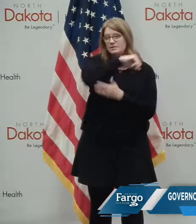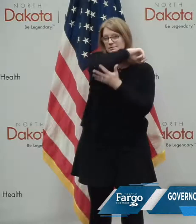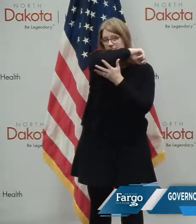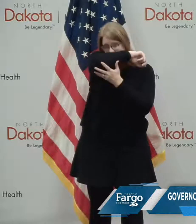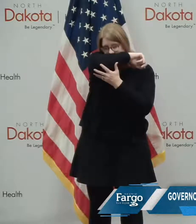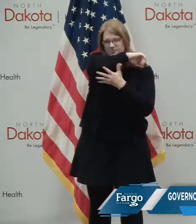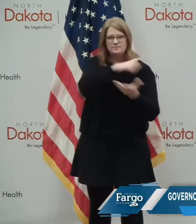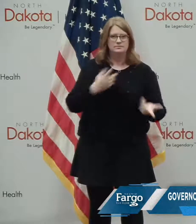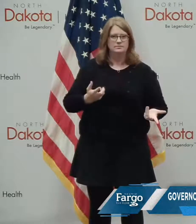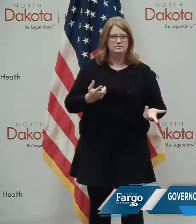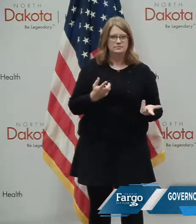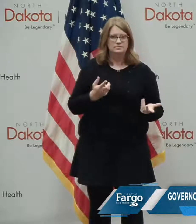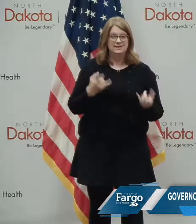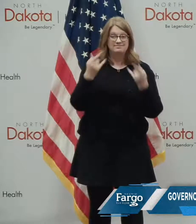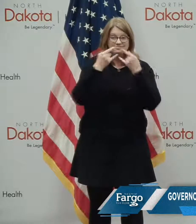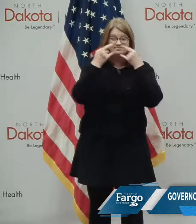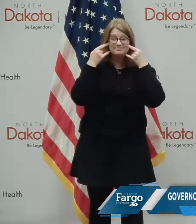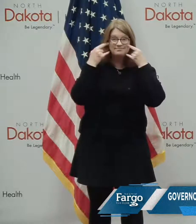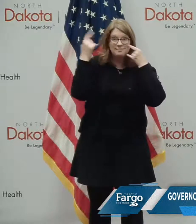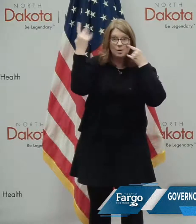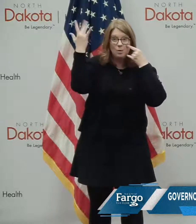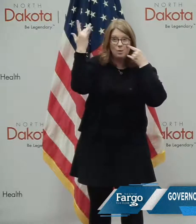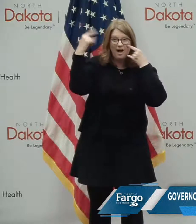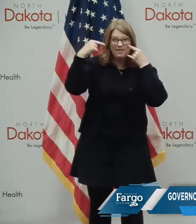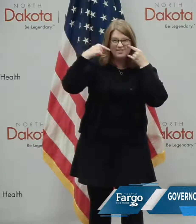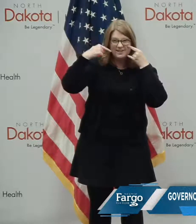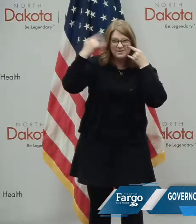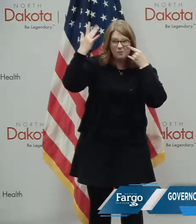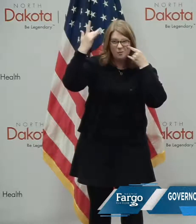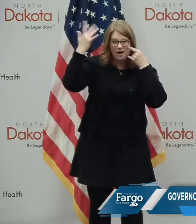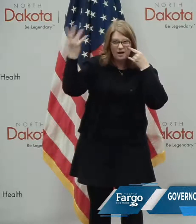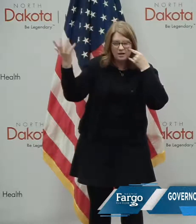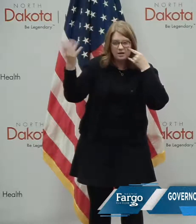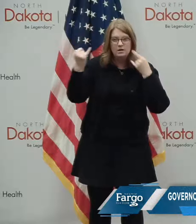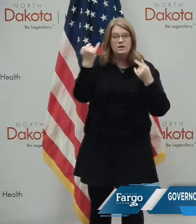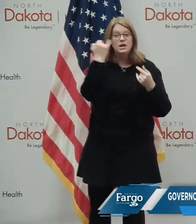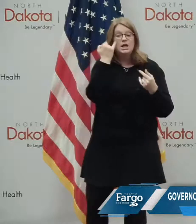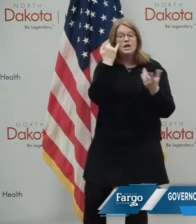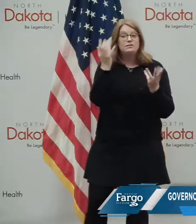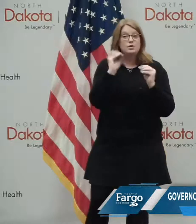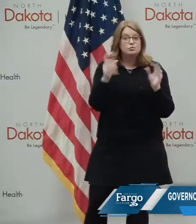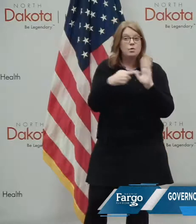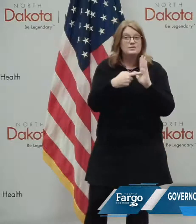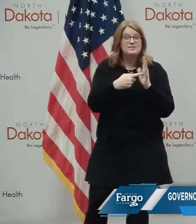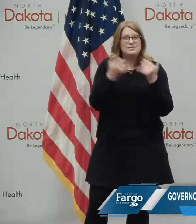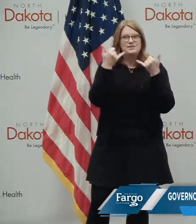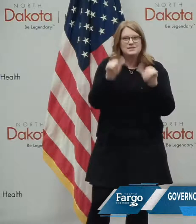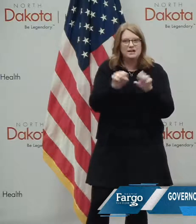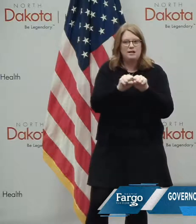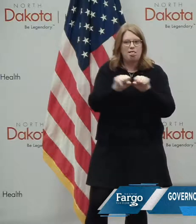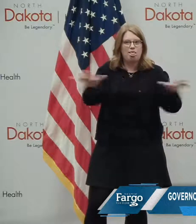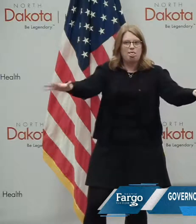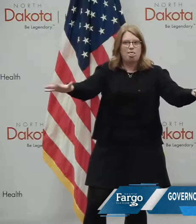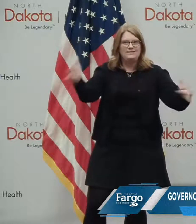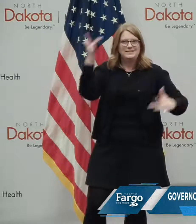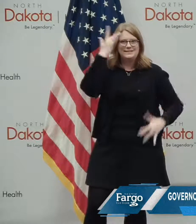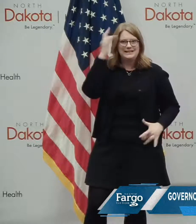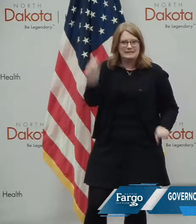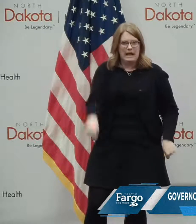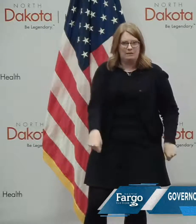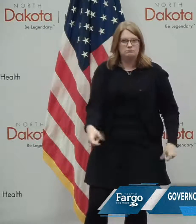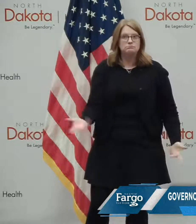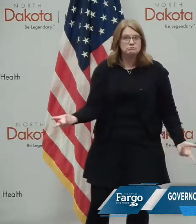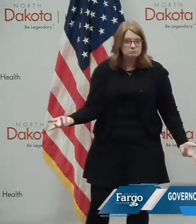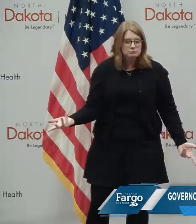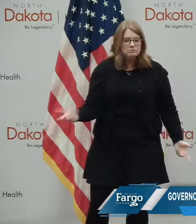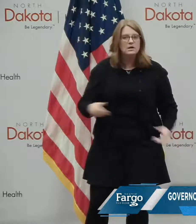it because we now know that when you're asymptomatic, you can still be a transmitter of this disease. And so again,